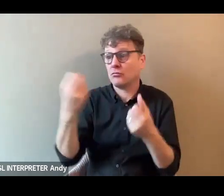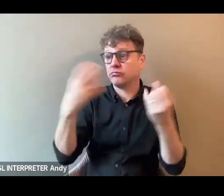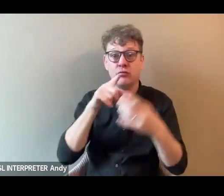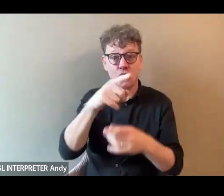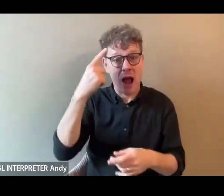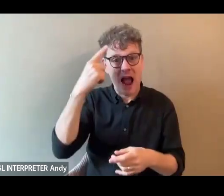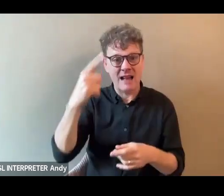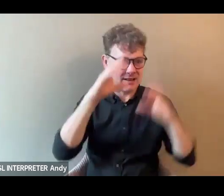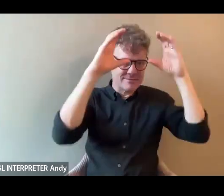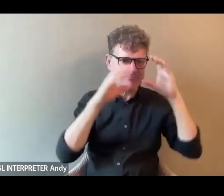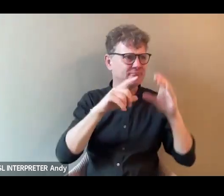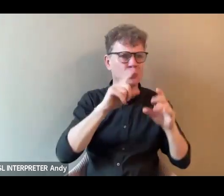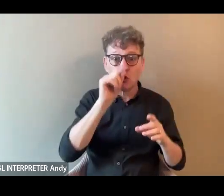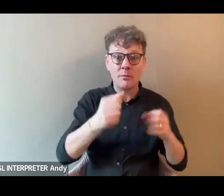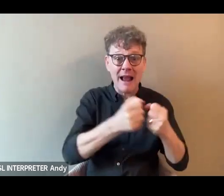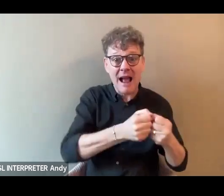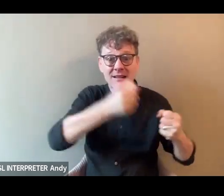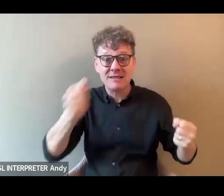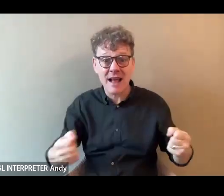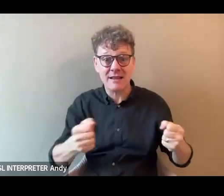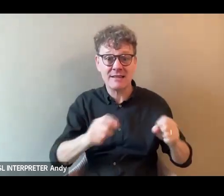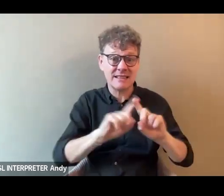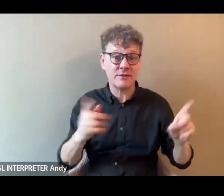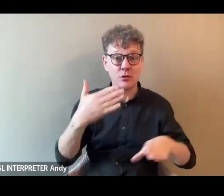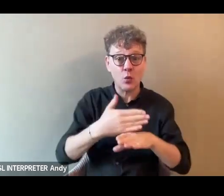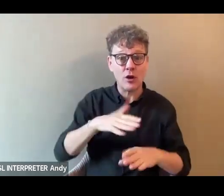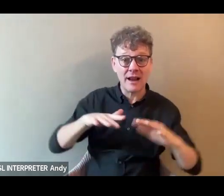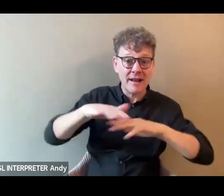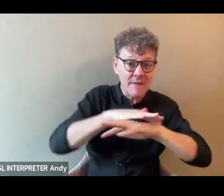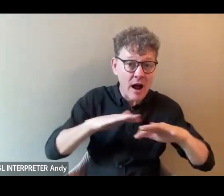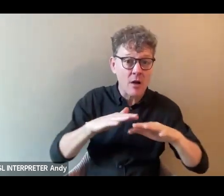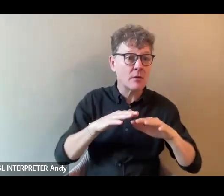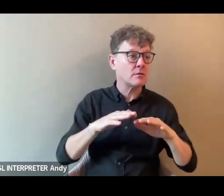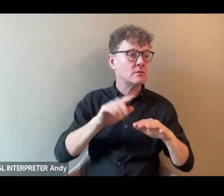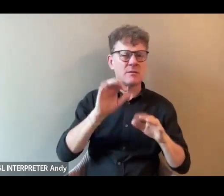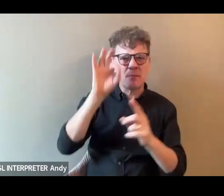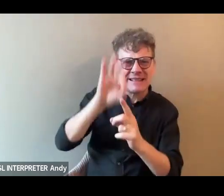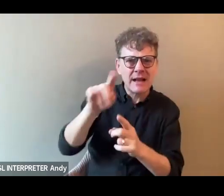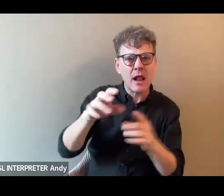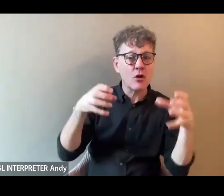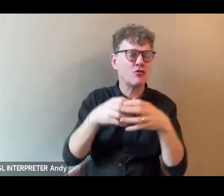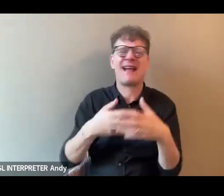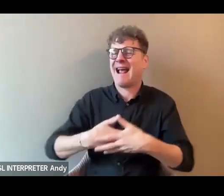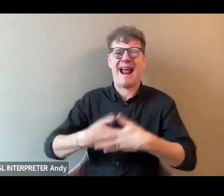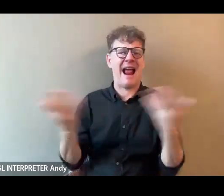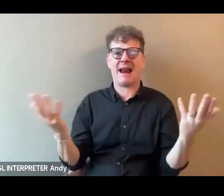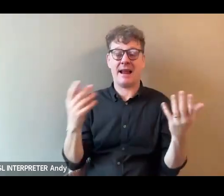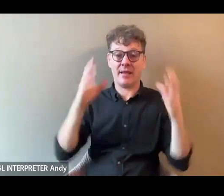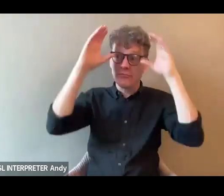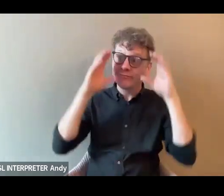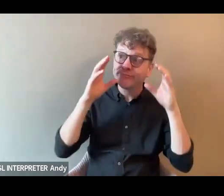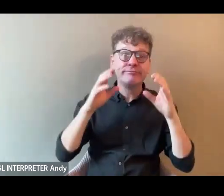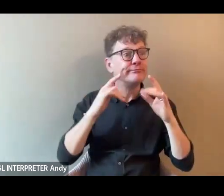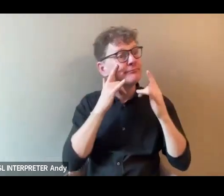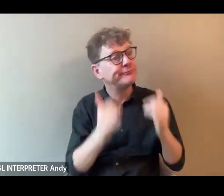to, what kind of different working environments or particular groups or anything that comes to mind. All information that you provide will